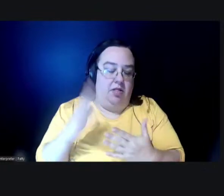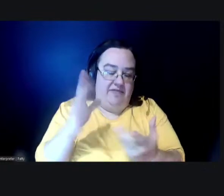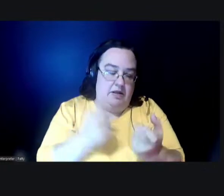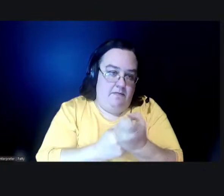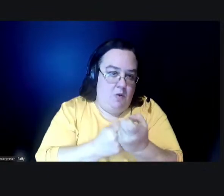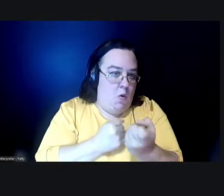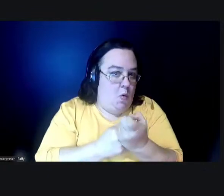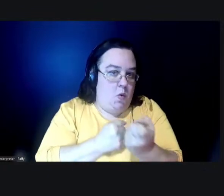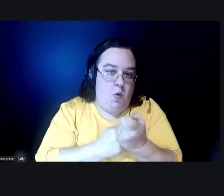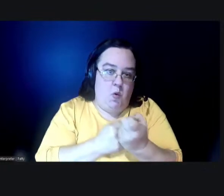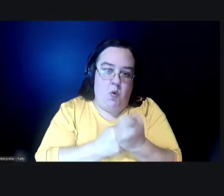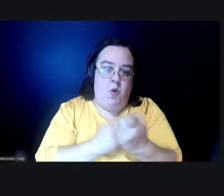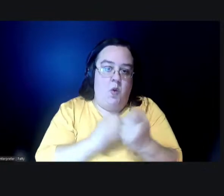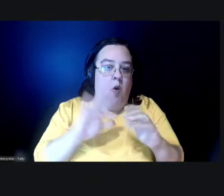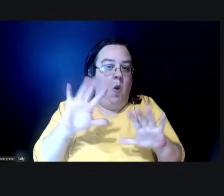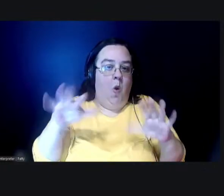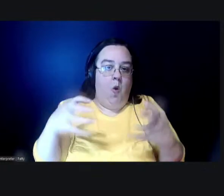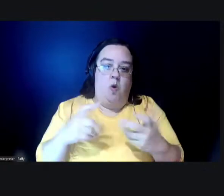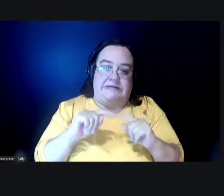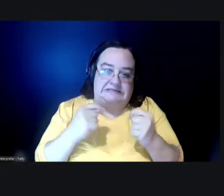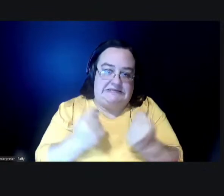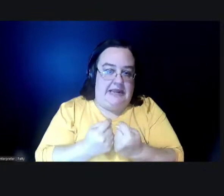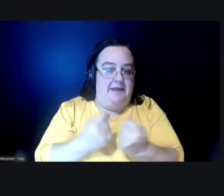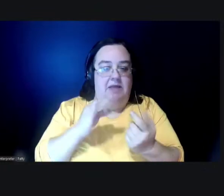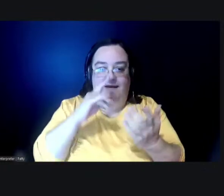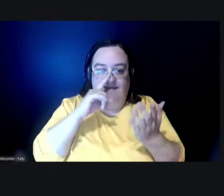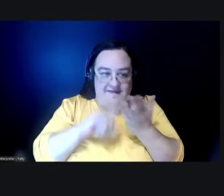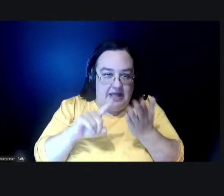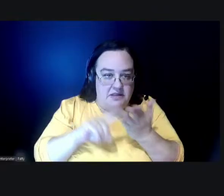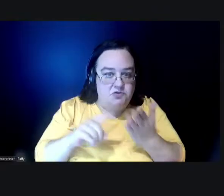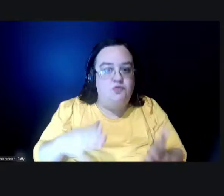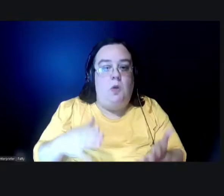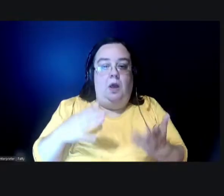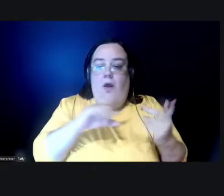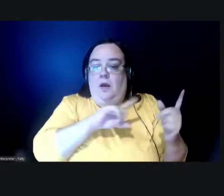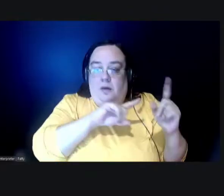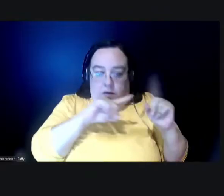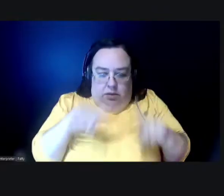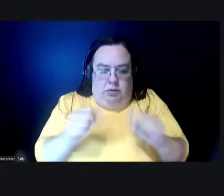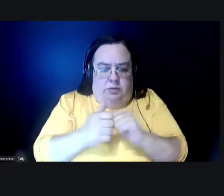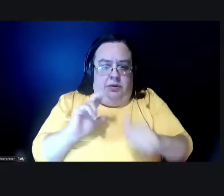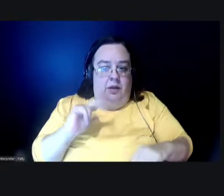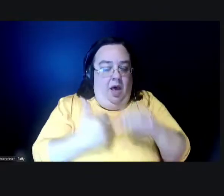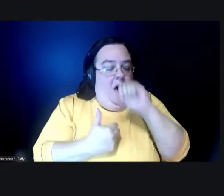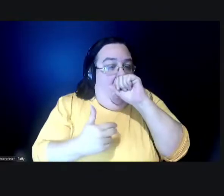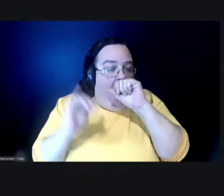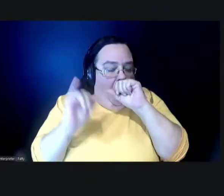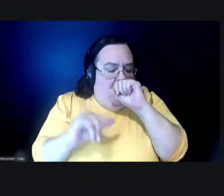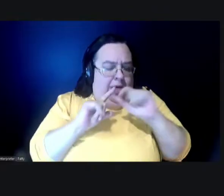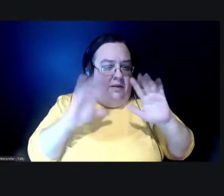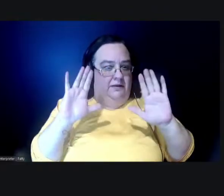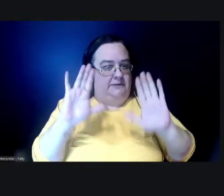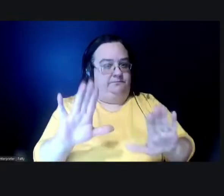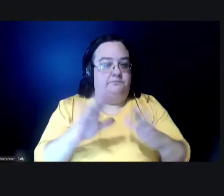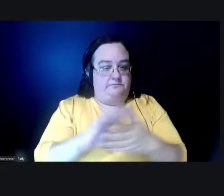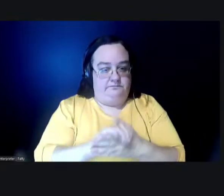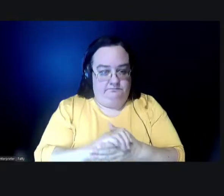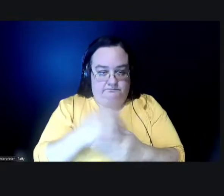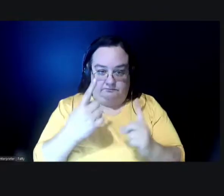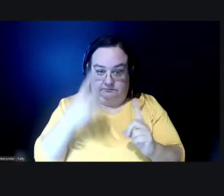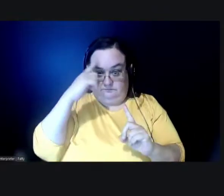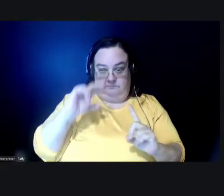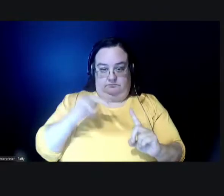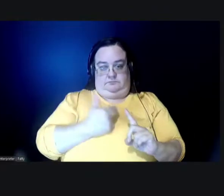an entire team of investigators or inspectors came out with us, which was great. One, for us to